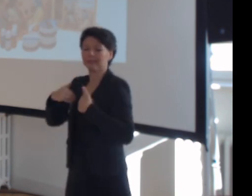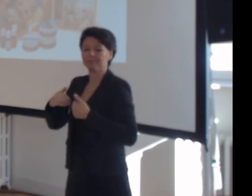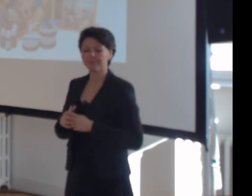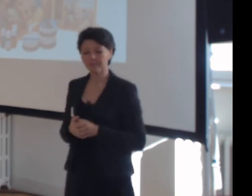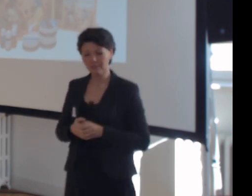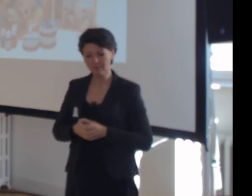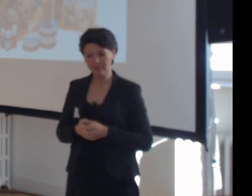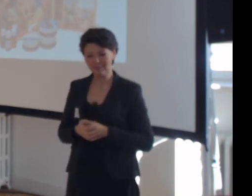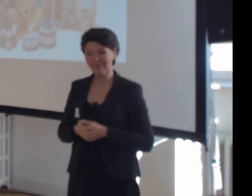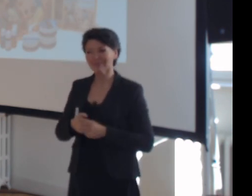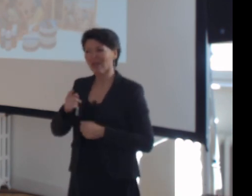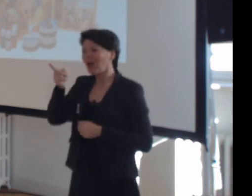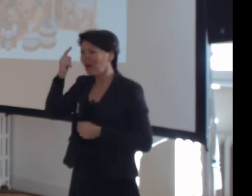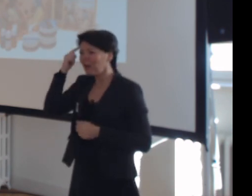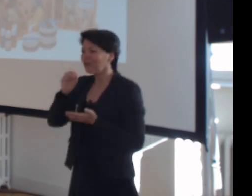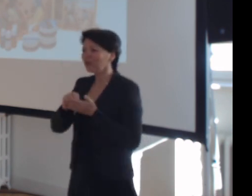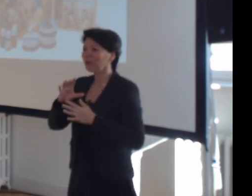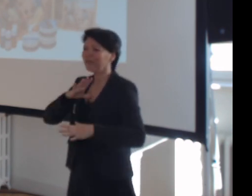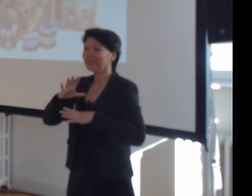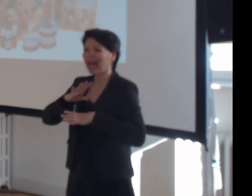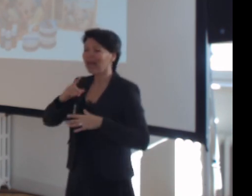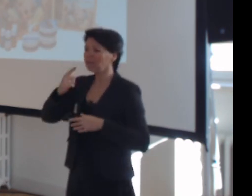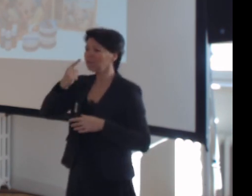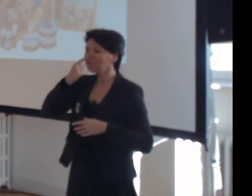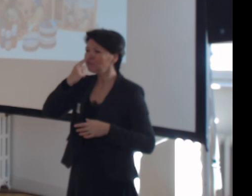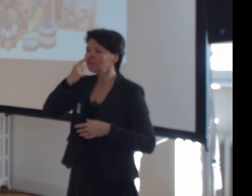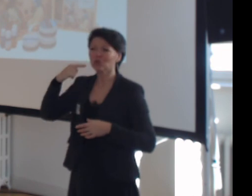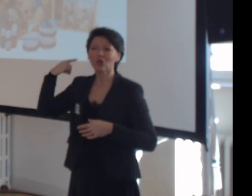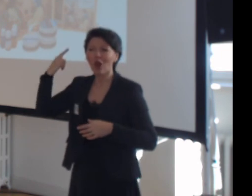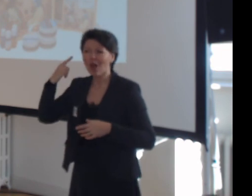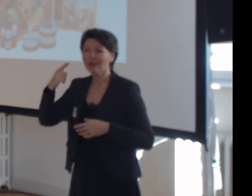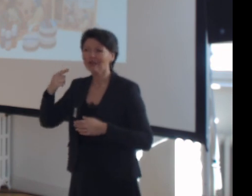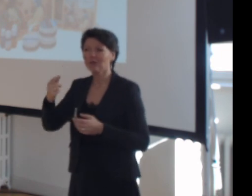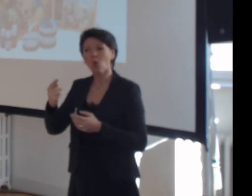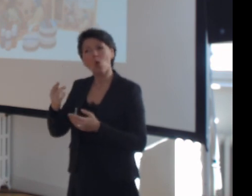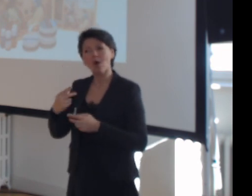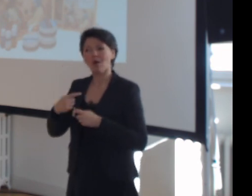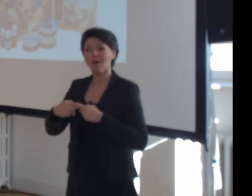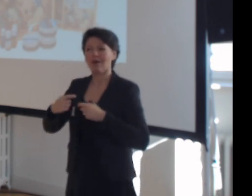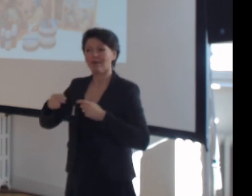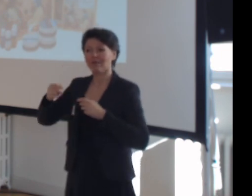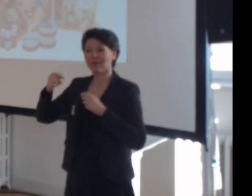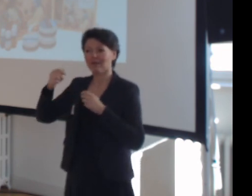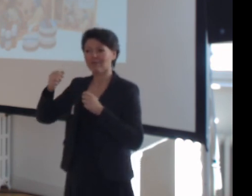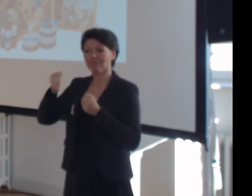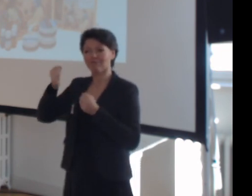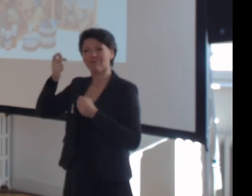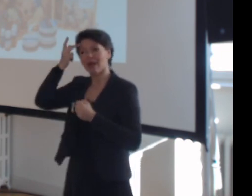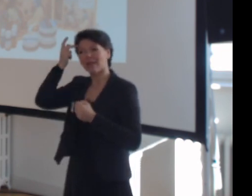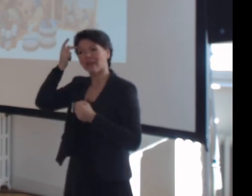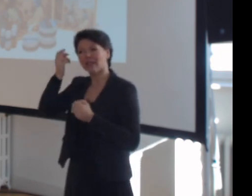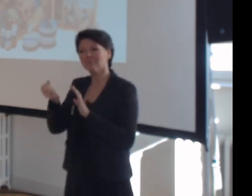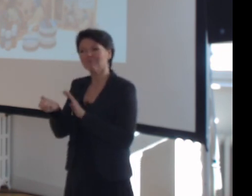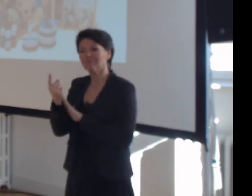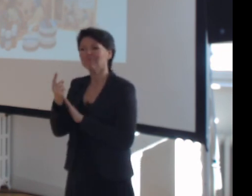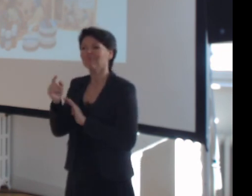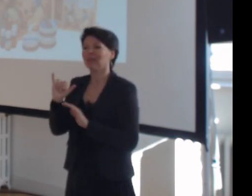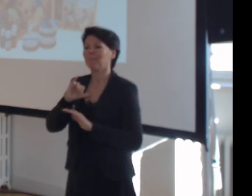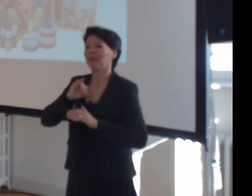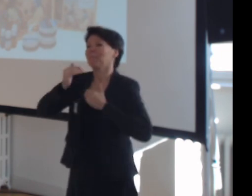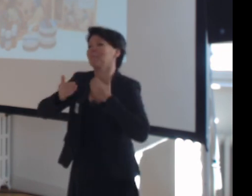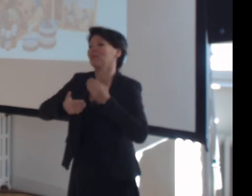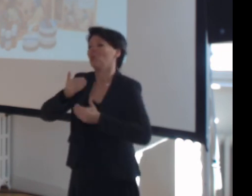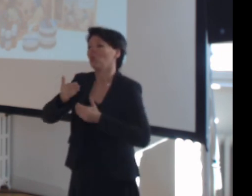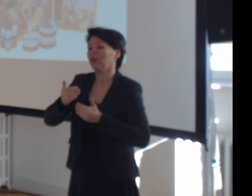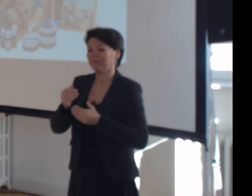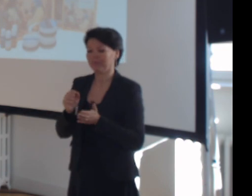remember how smell and sound is a powerful trigger for memories. We have a method called